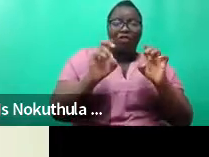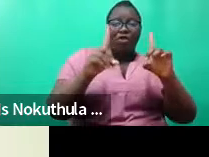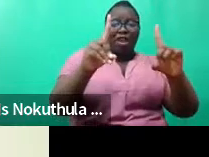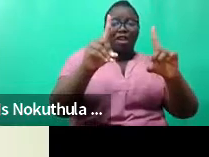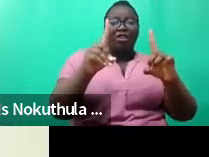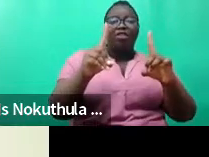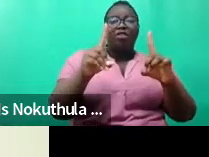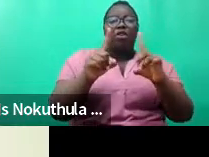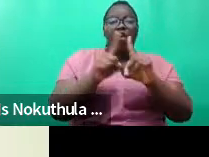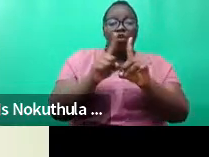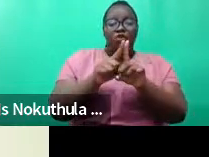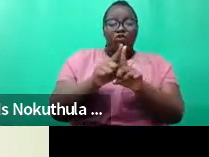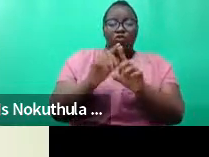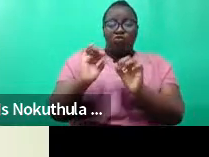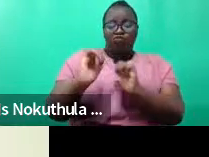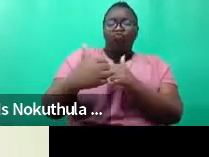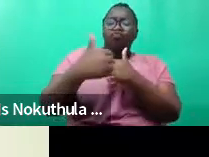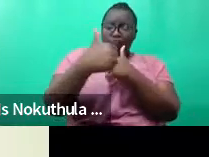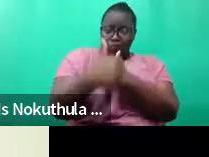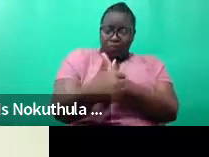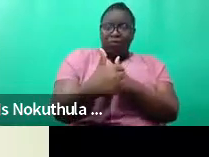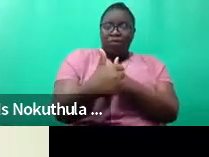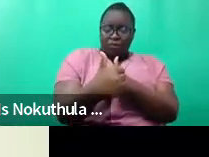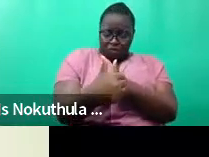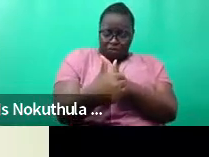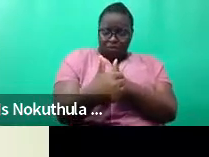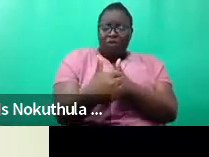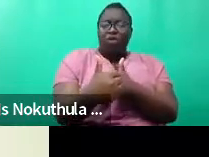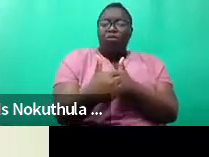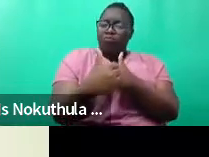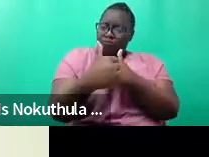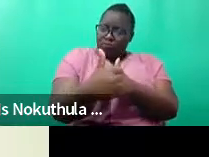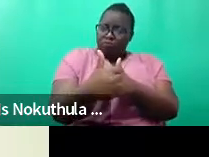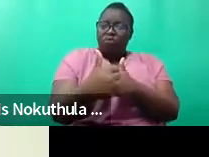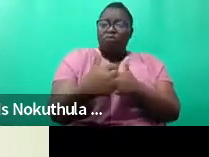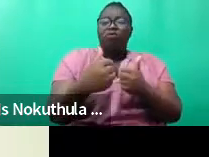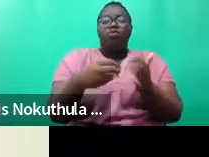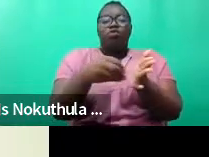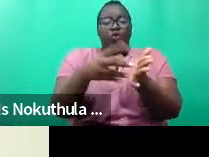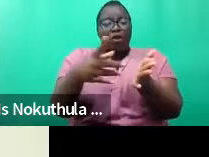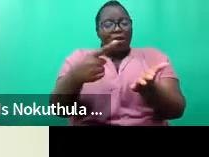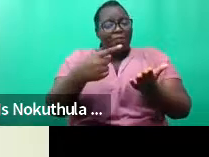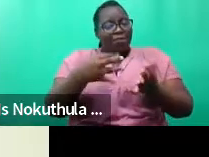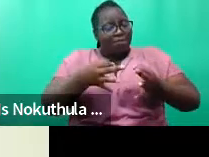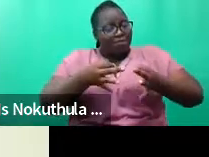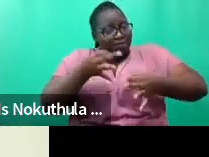down with these students, explaining to them